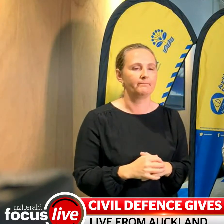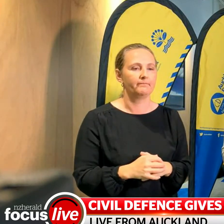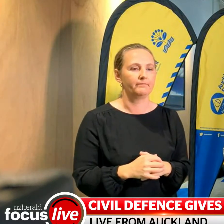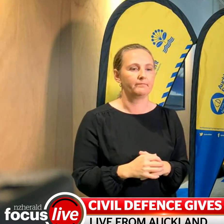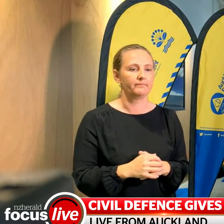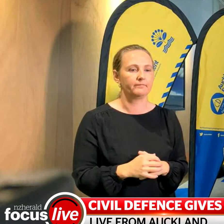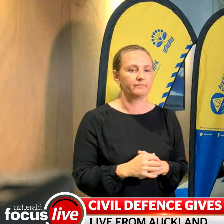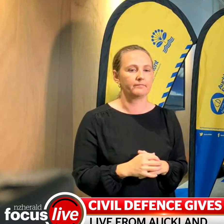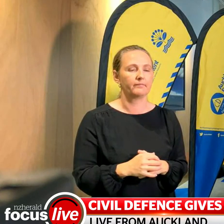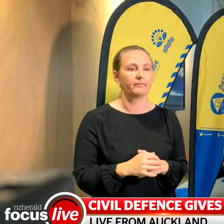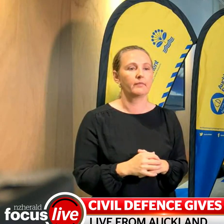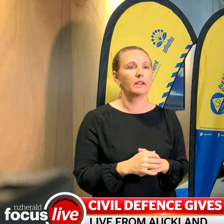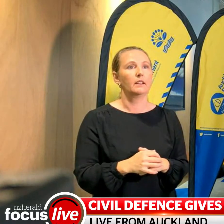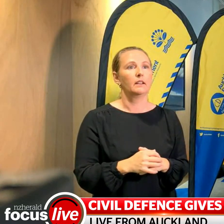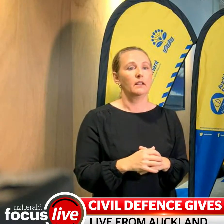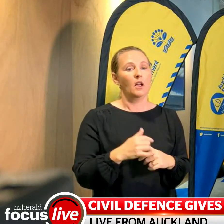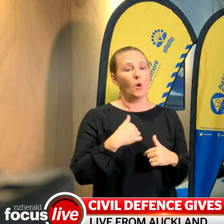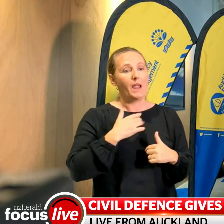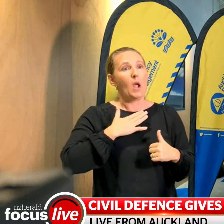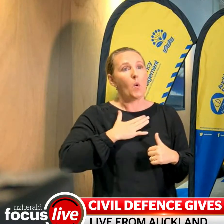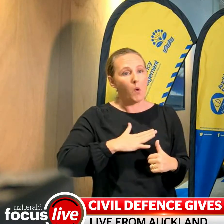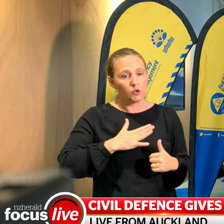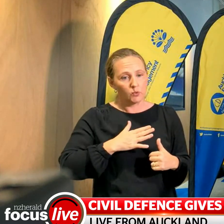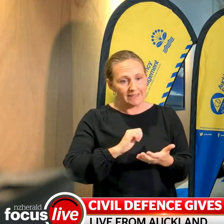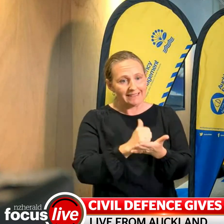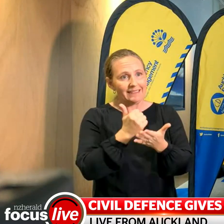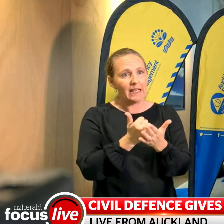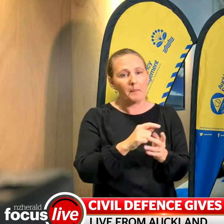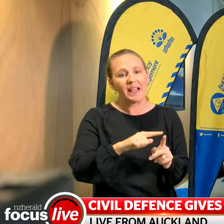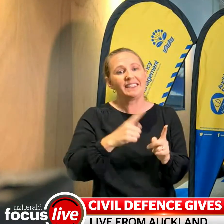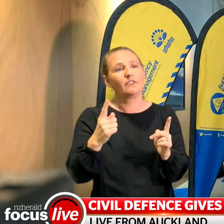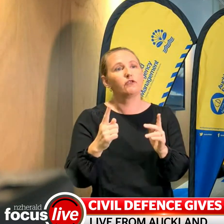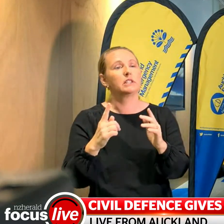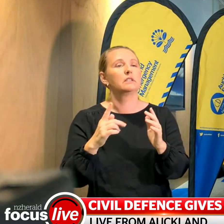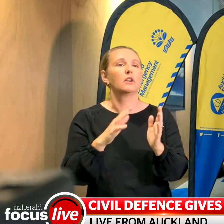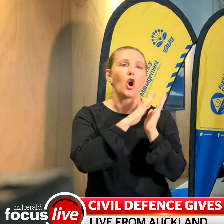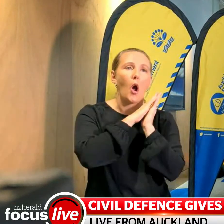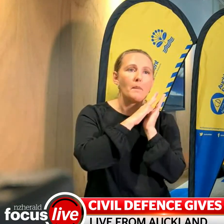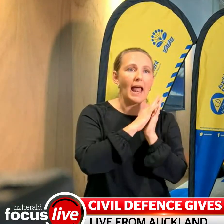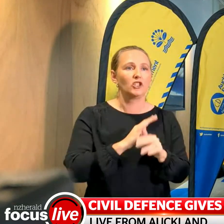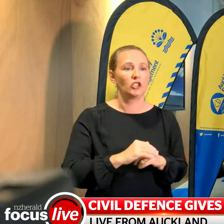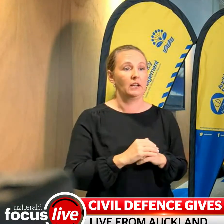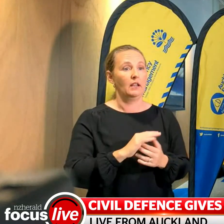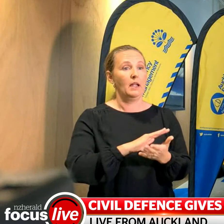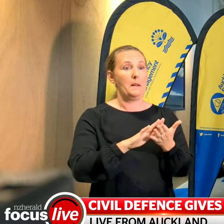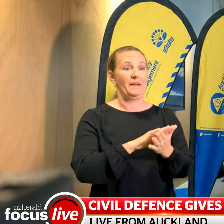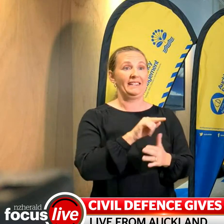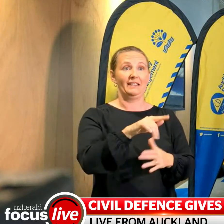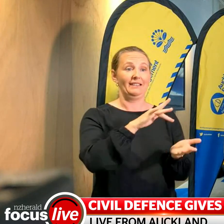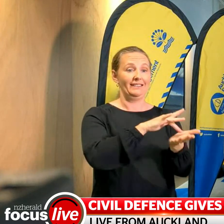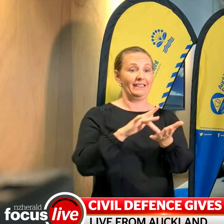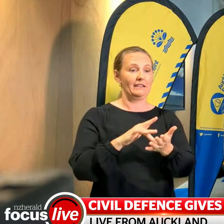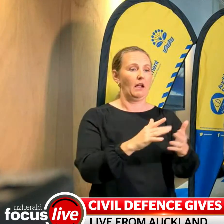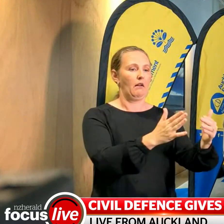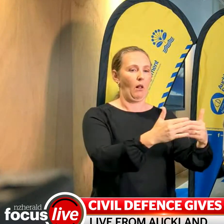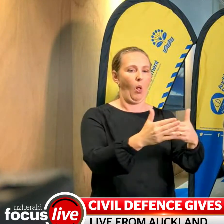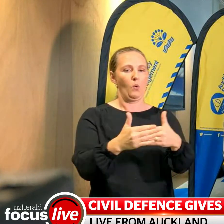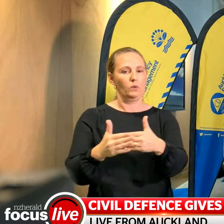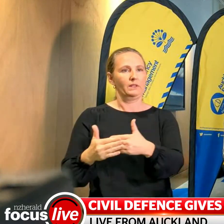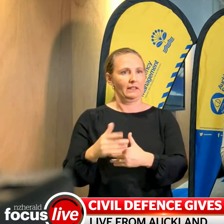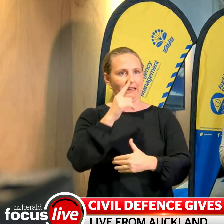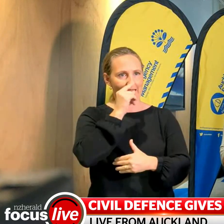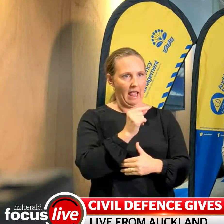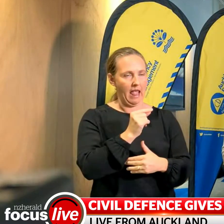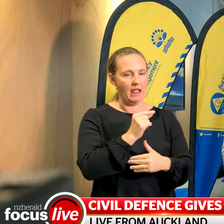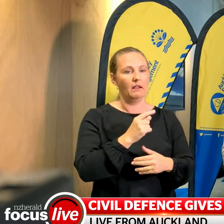Ideally, we'll be looking to support them into different accommodation, and so that accommodation or overnight part of those centres may phase out. So we just encourage